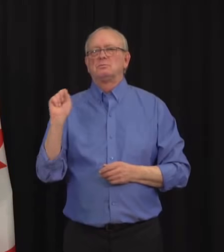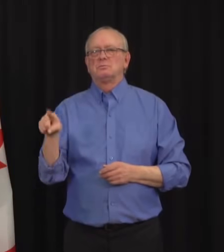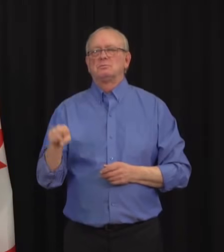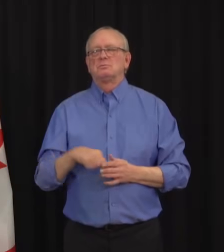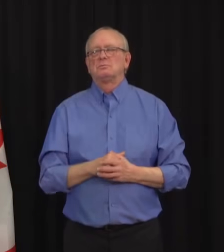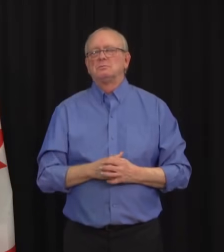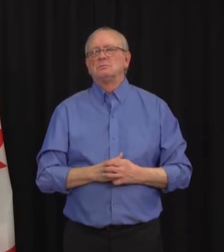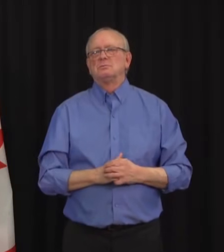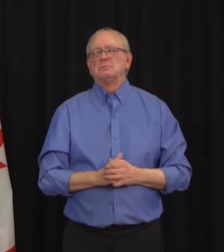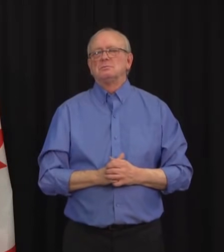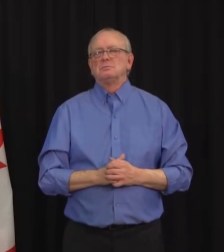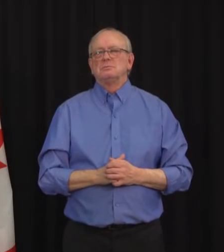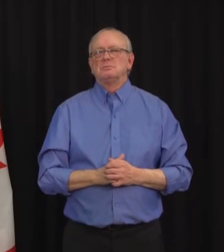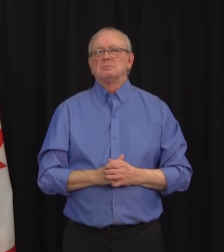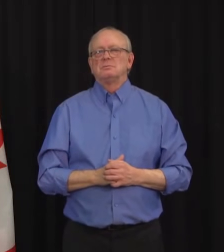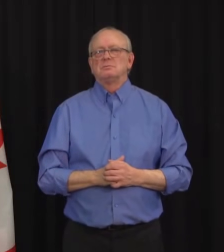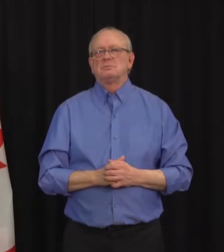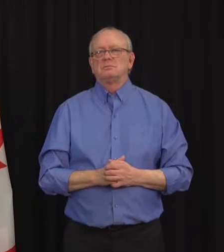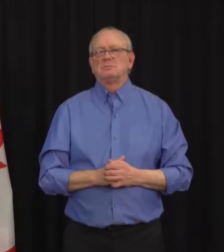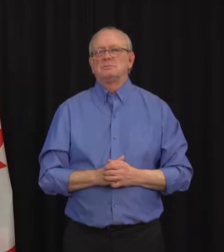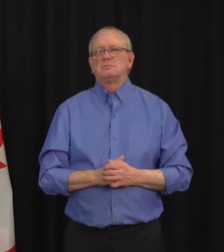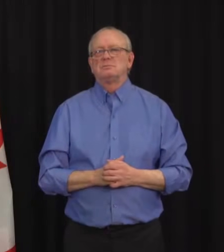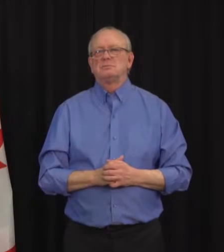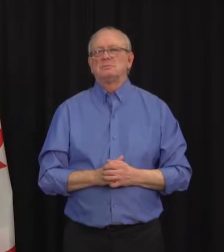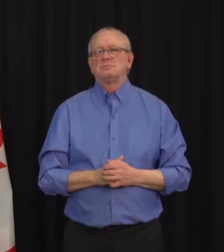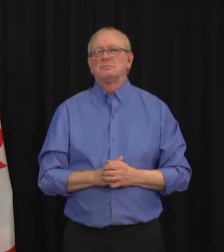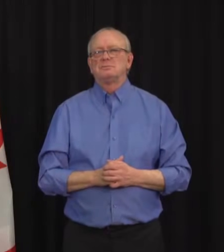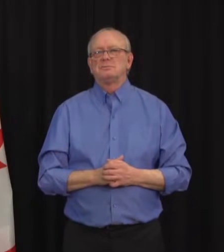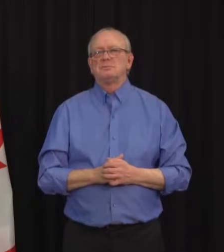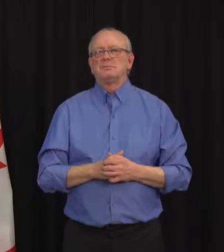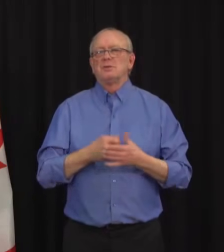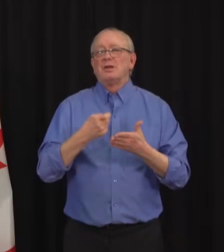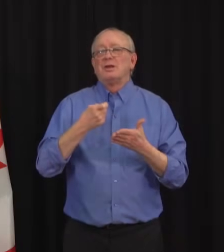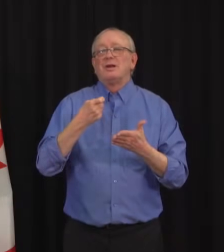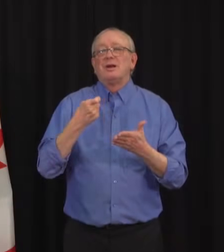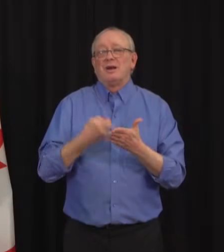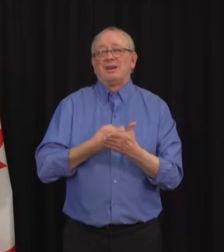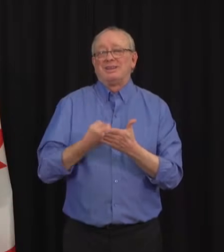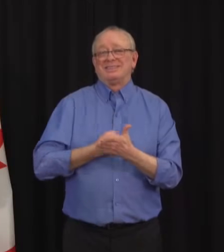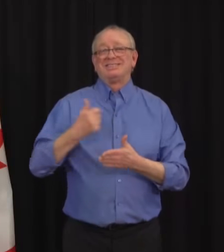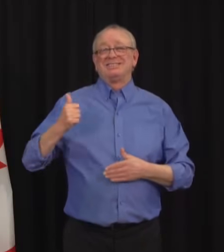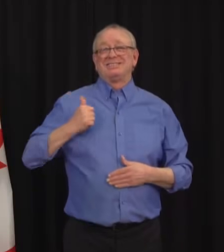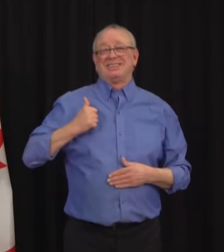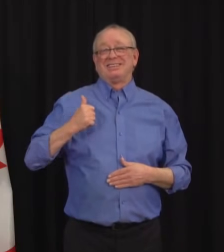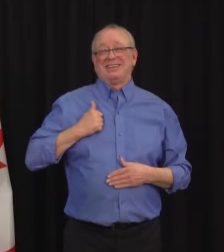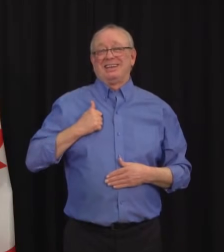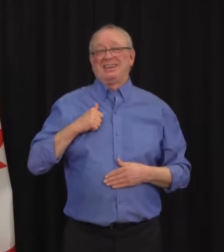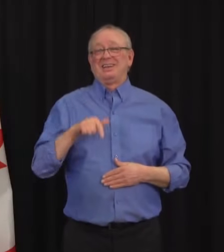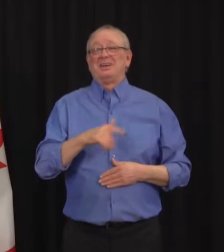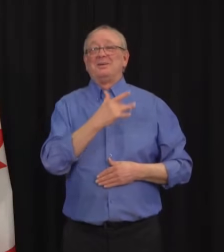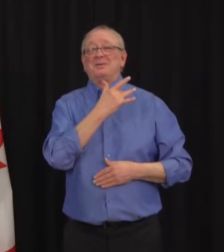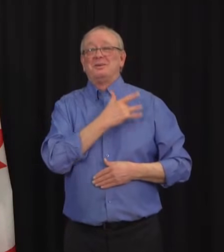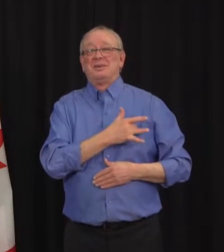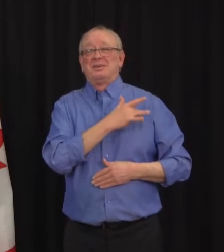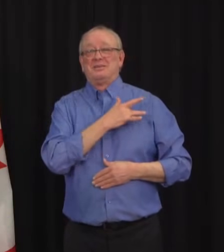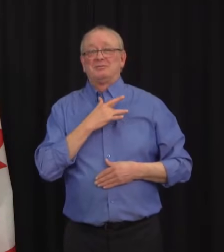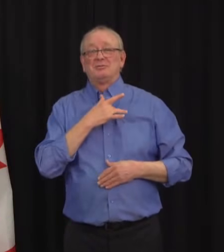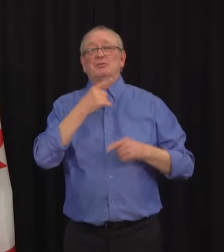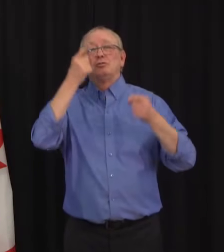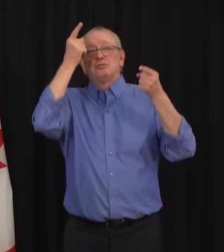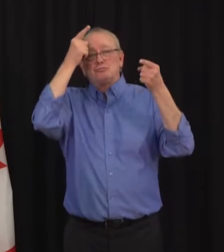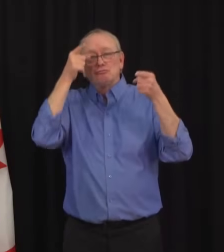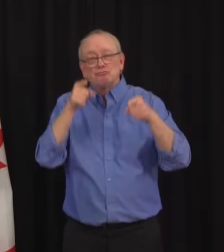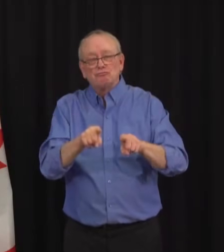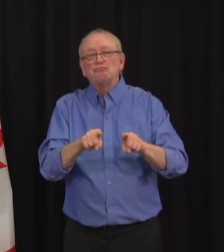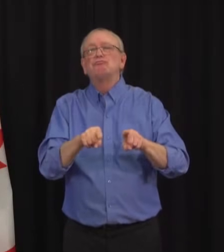Hi, Dr. Hinshaw. When Hockey Canada and the province agreed to hold the World Juniors in Edmonton, the amount of virus in the province was so different